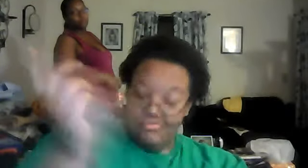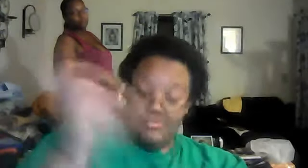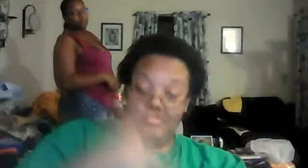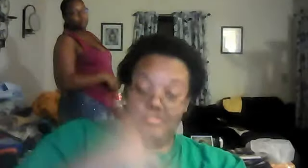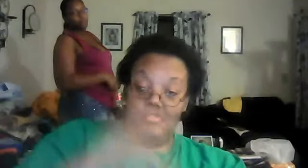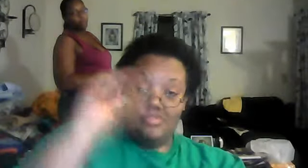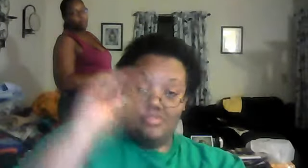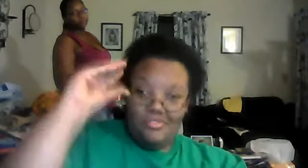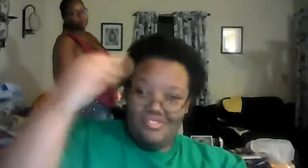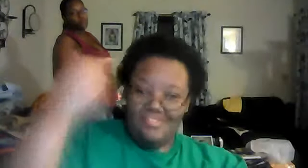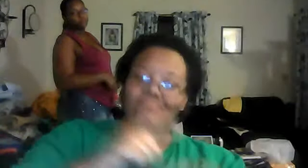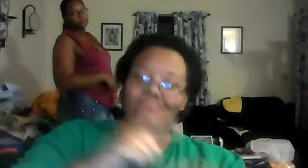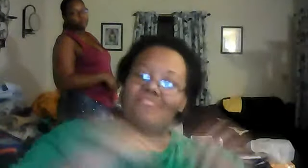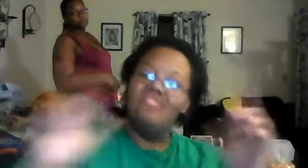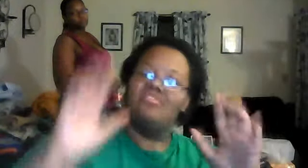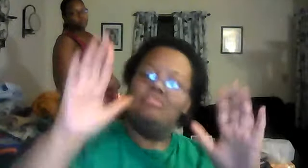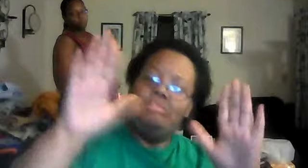saw something that you saw